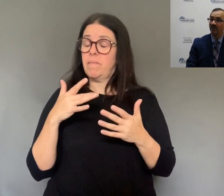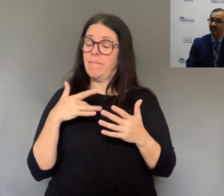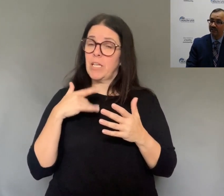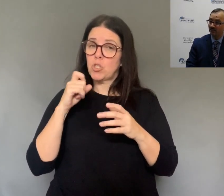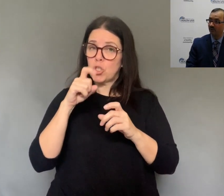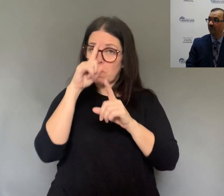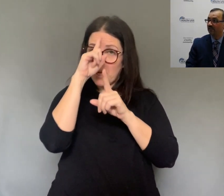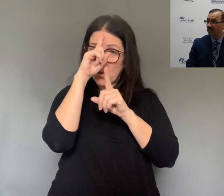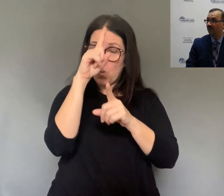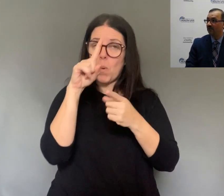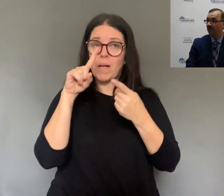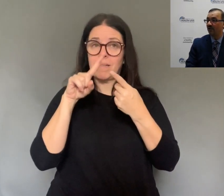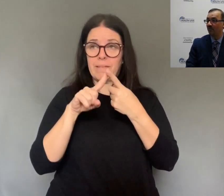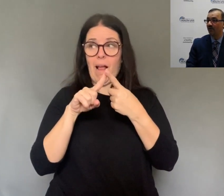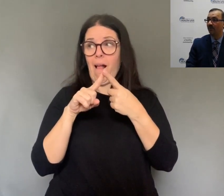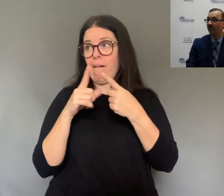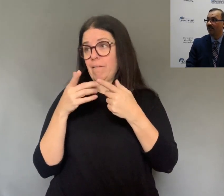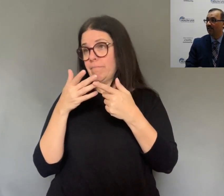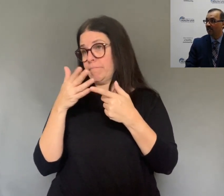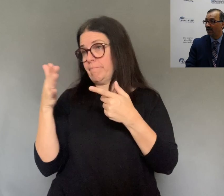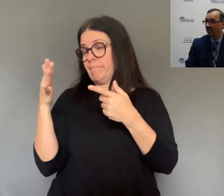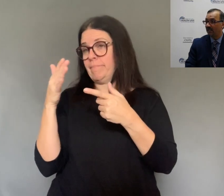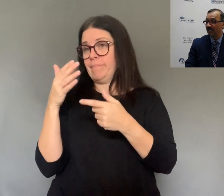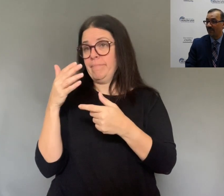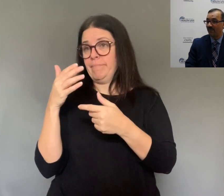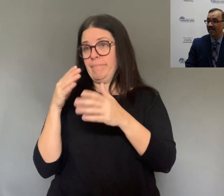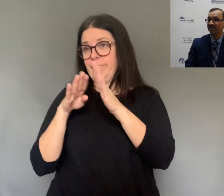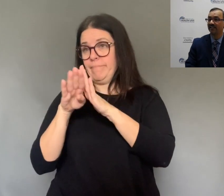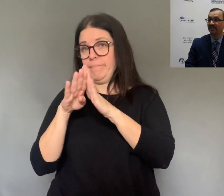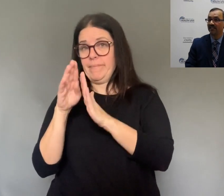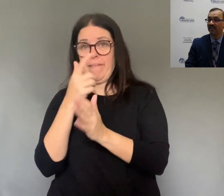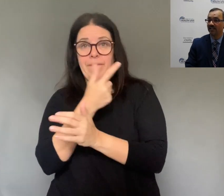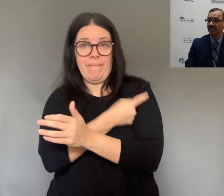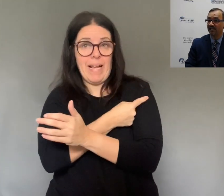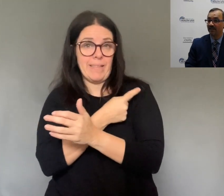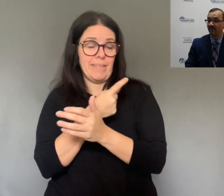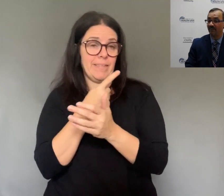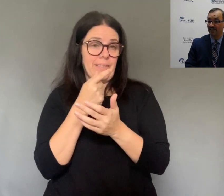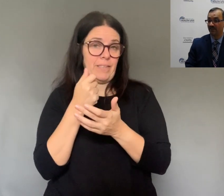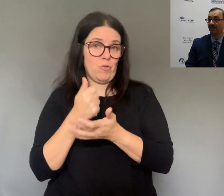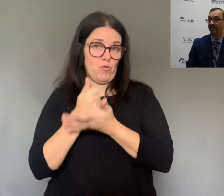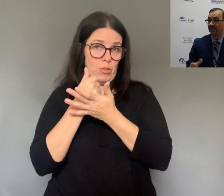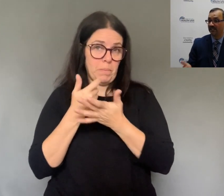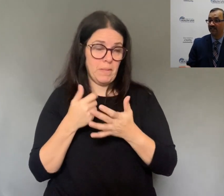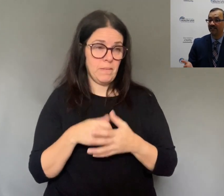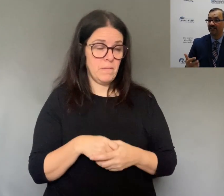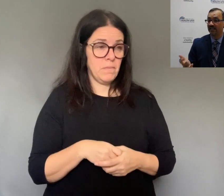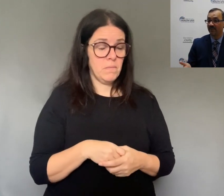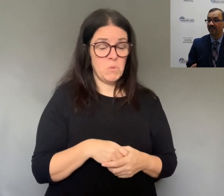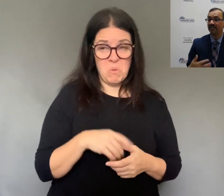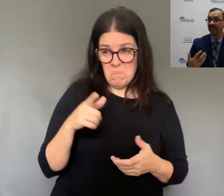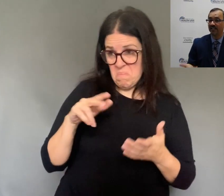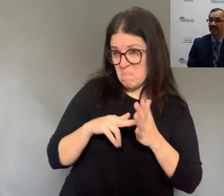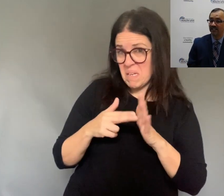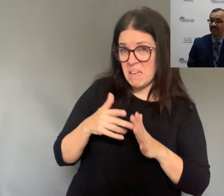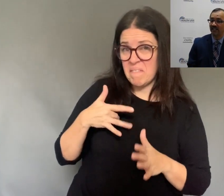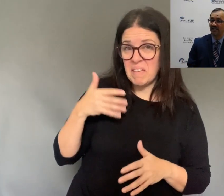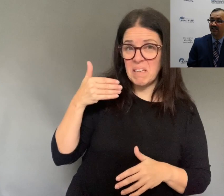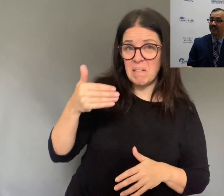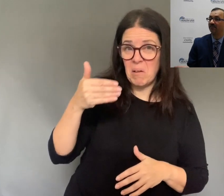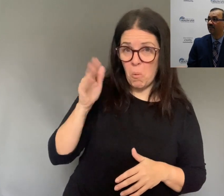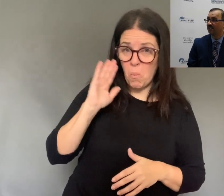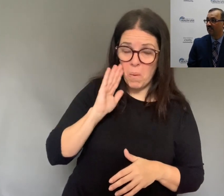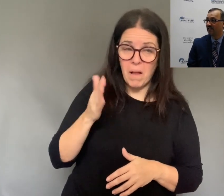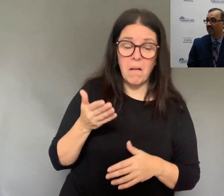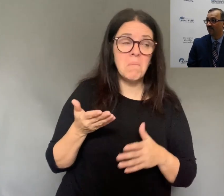handle on this group, then we'll talk more about mass testing based on, again, the testing capacity and the